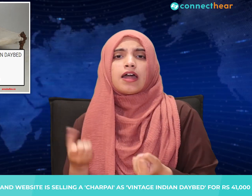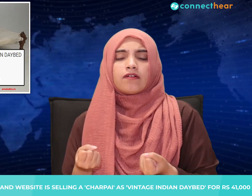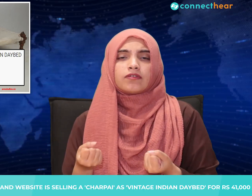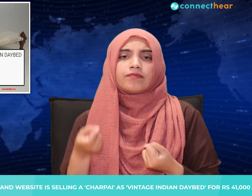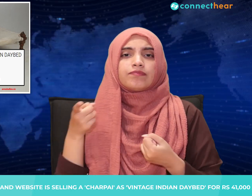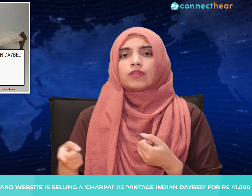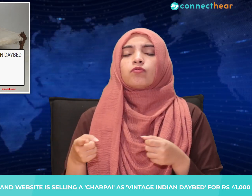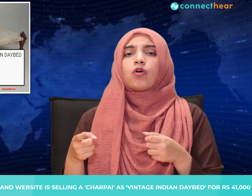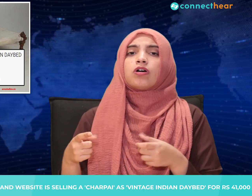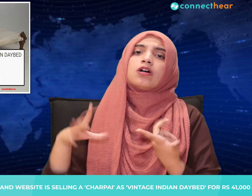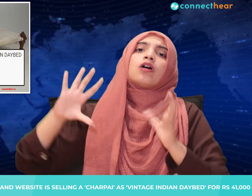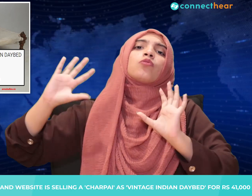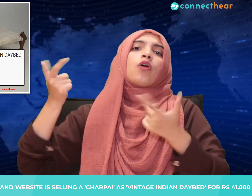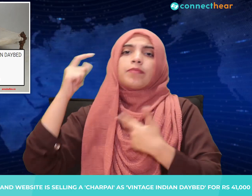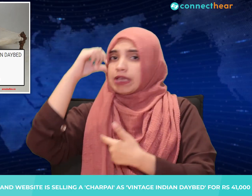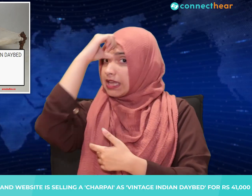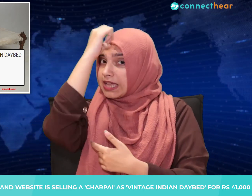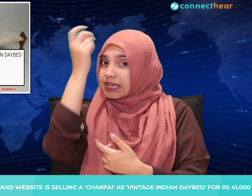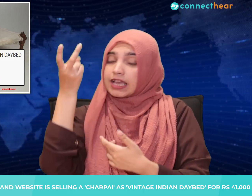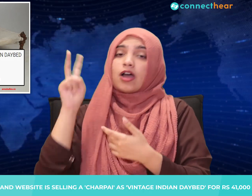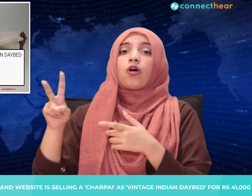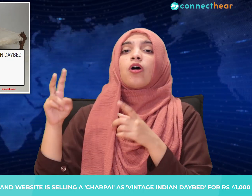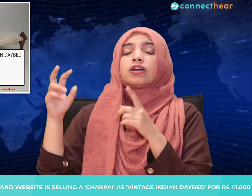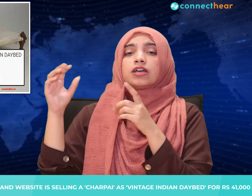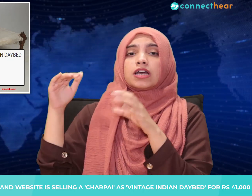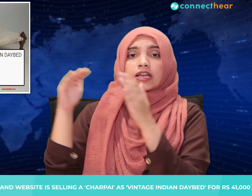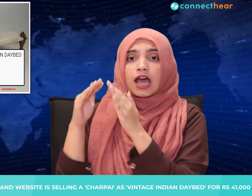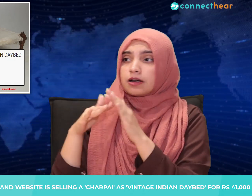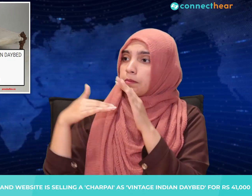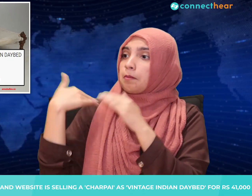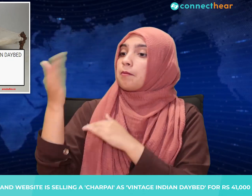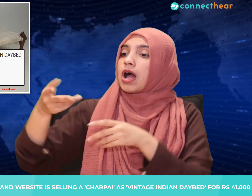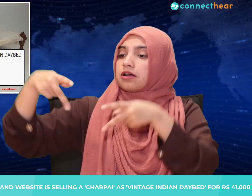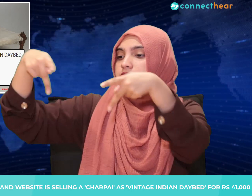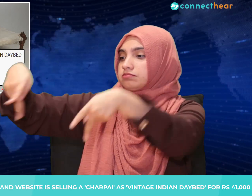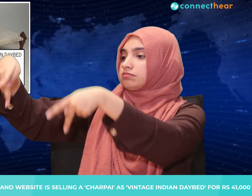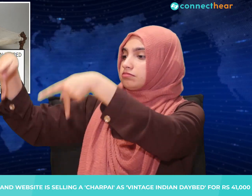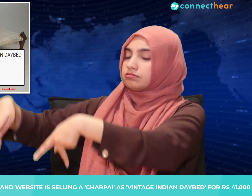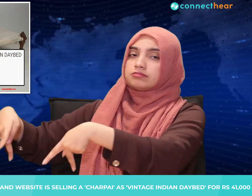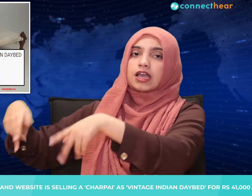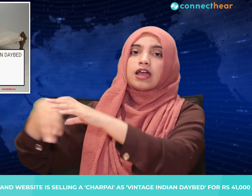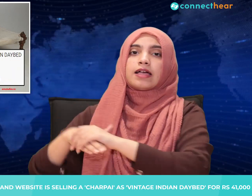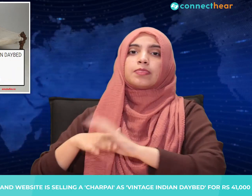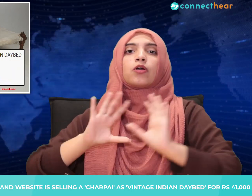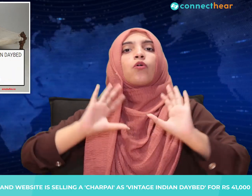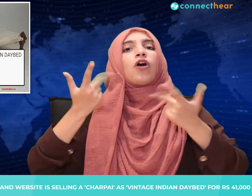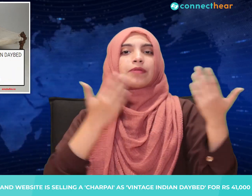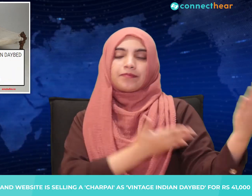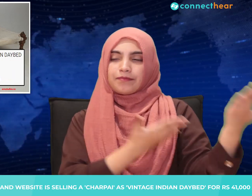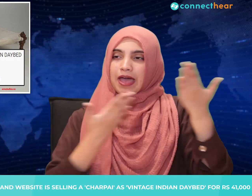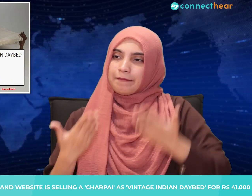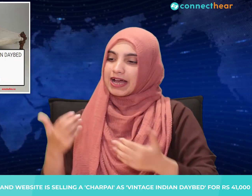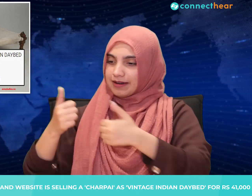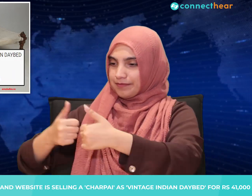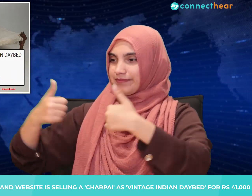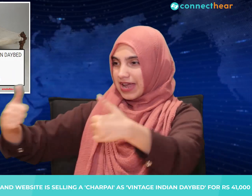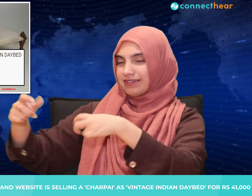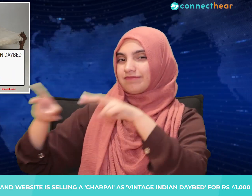in houses in rural India for guests in the courtyard, or the same cots used as seating for dhabas in North